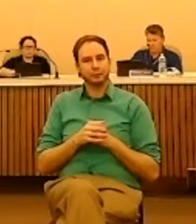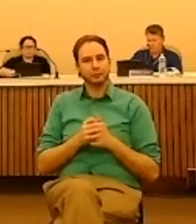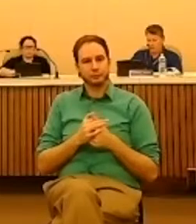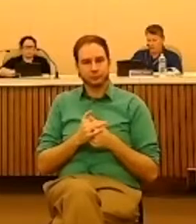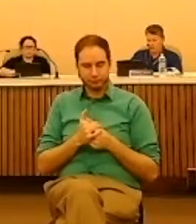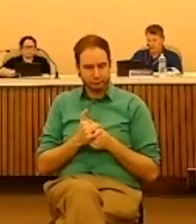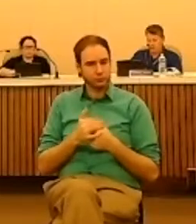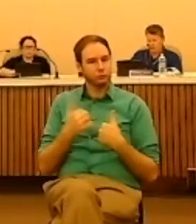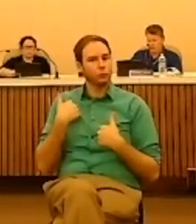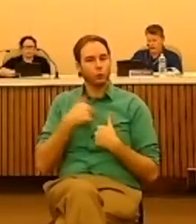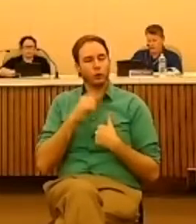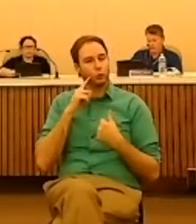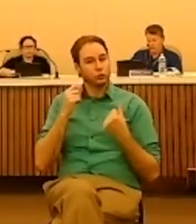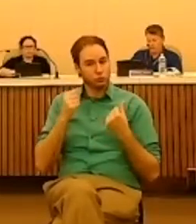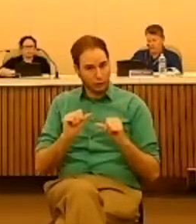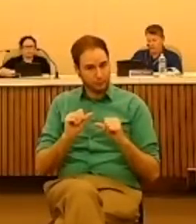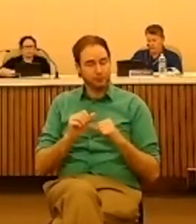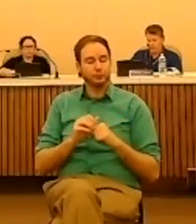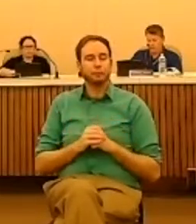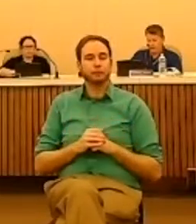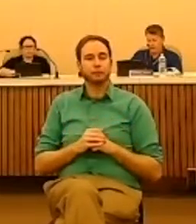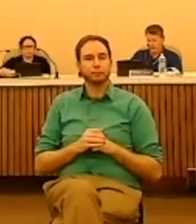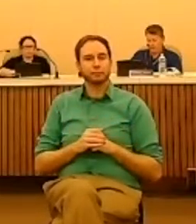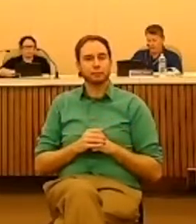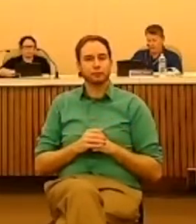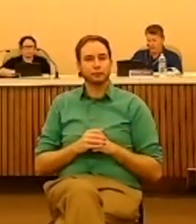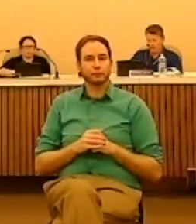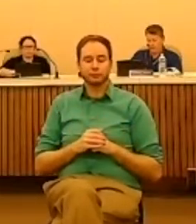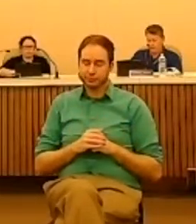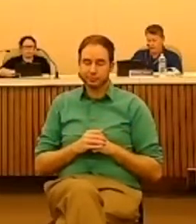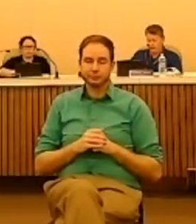That's something we're going to take a look at. But again,